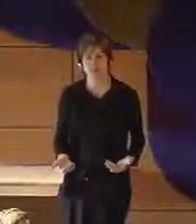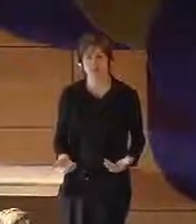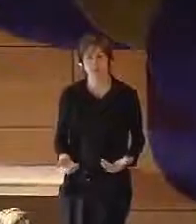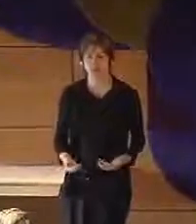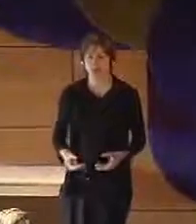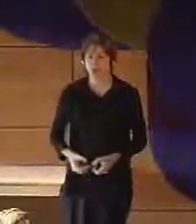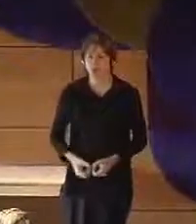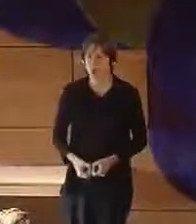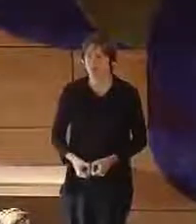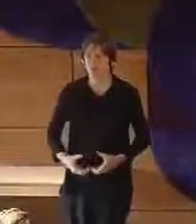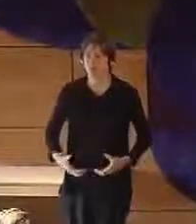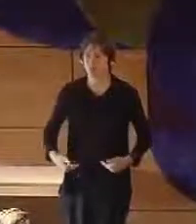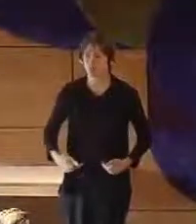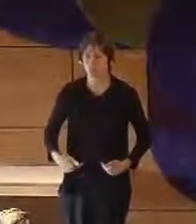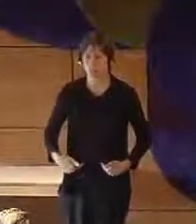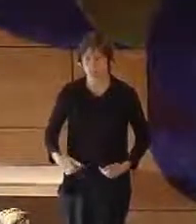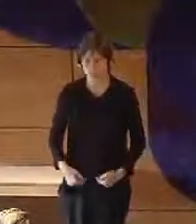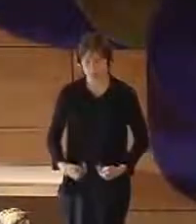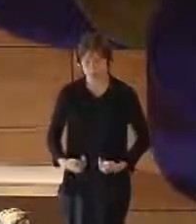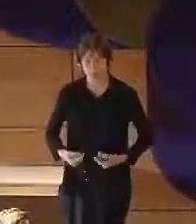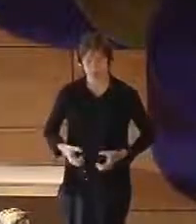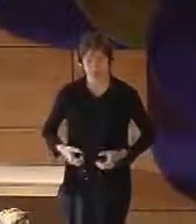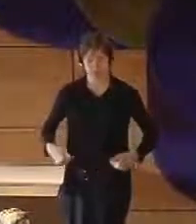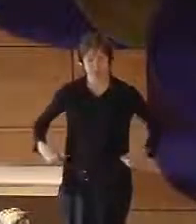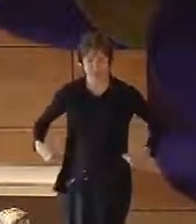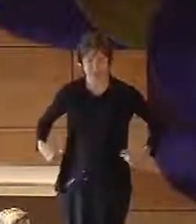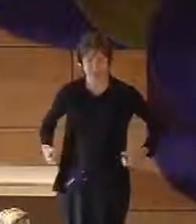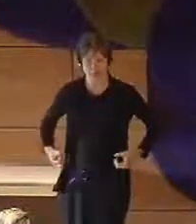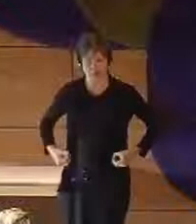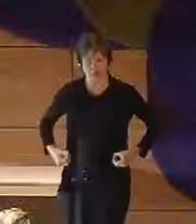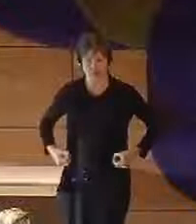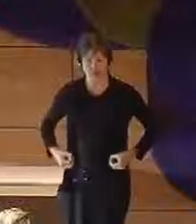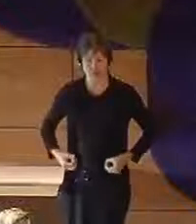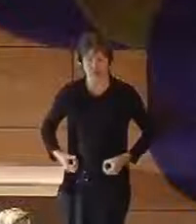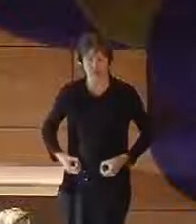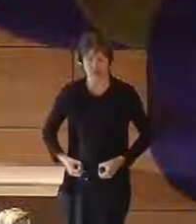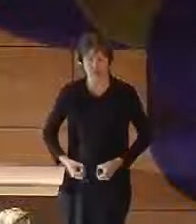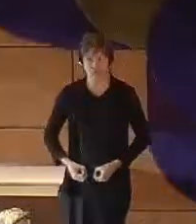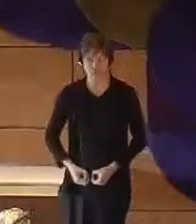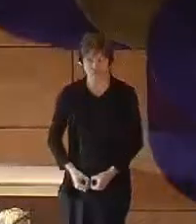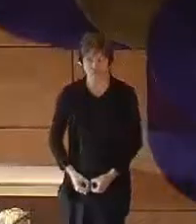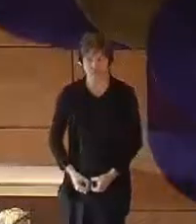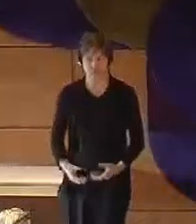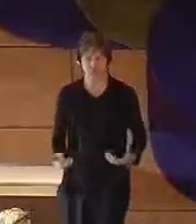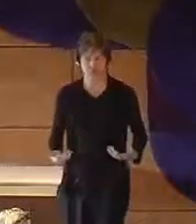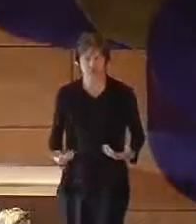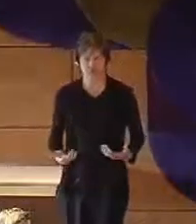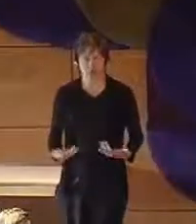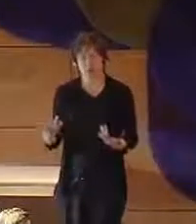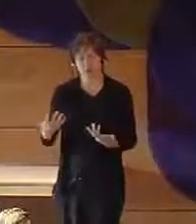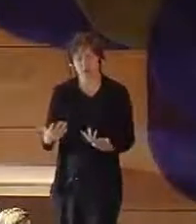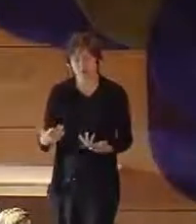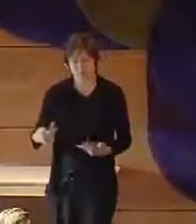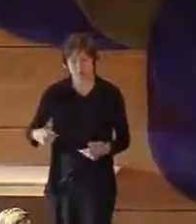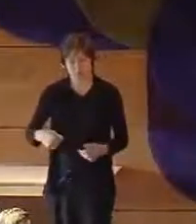then they come, in the last part of the pregnancy, they come through the groin down. So the overall distance is about